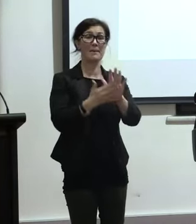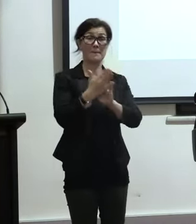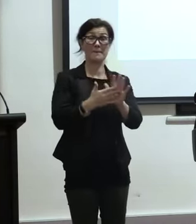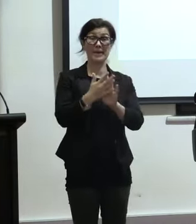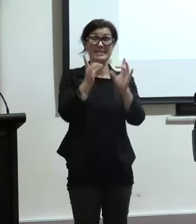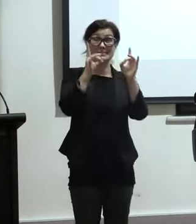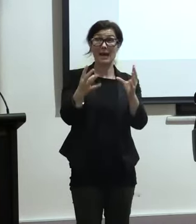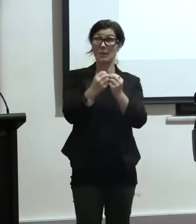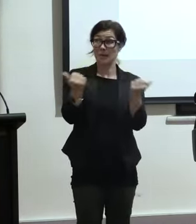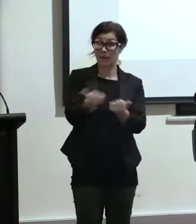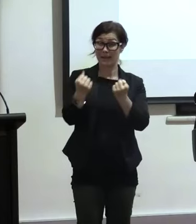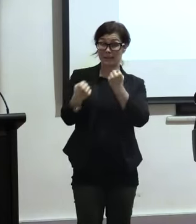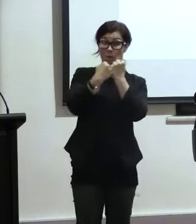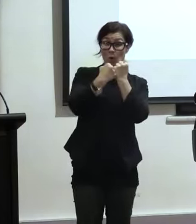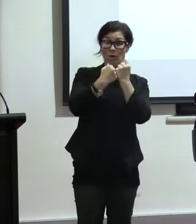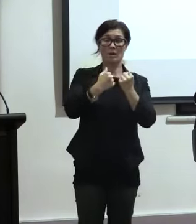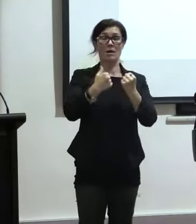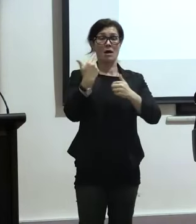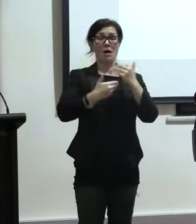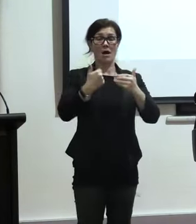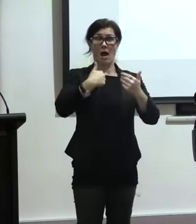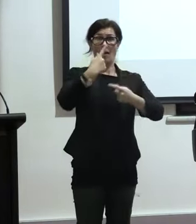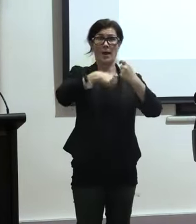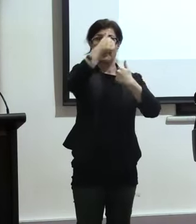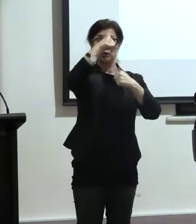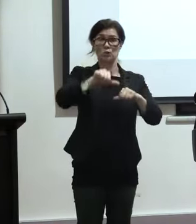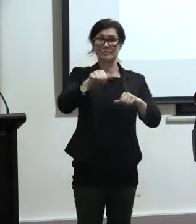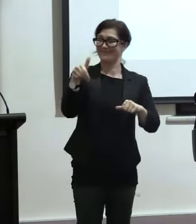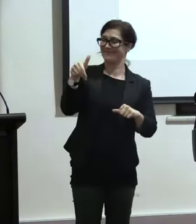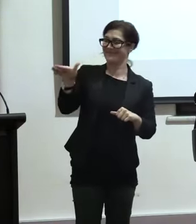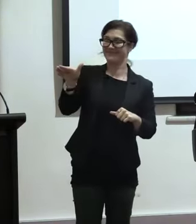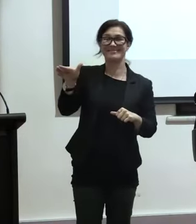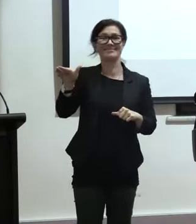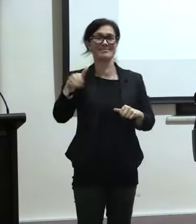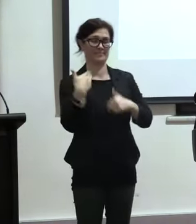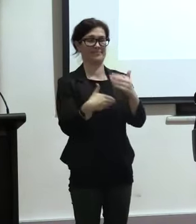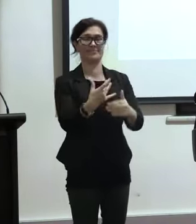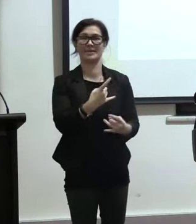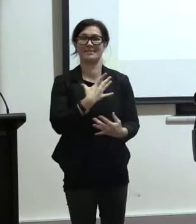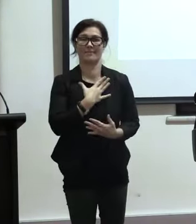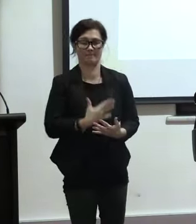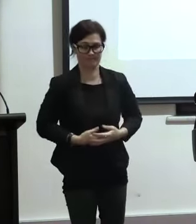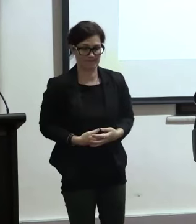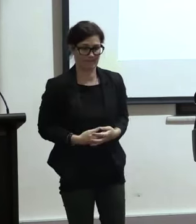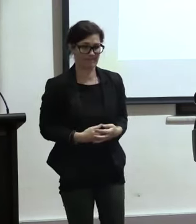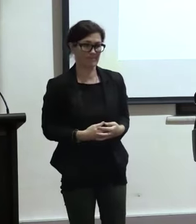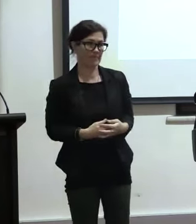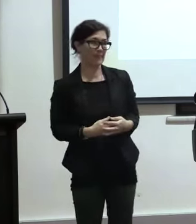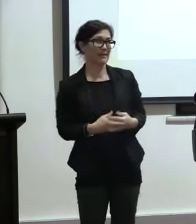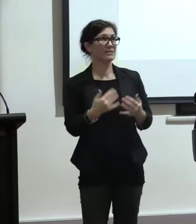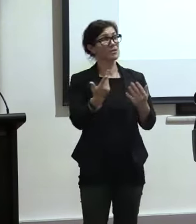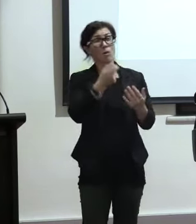support coordination year on year, or eventually don't need any at all. So they're they're